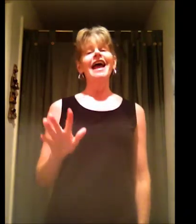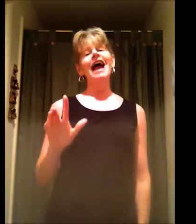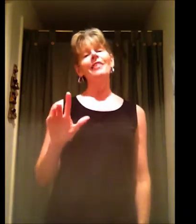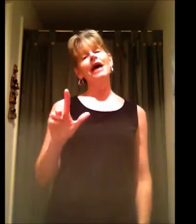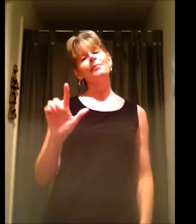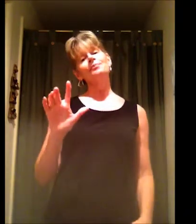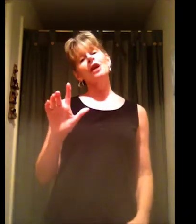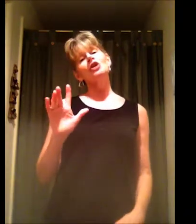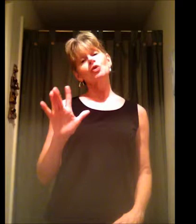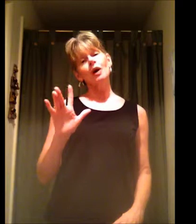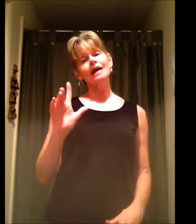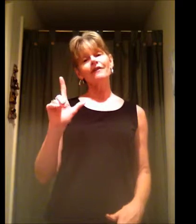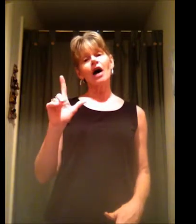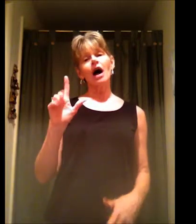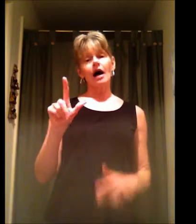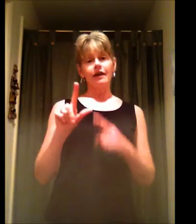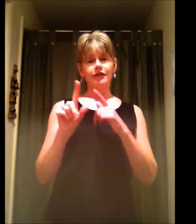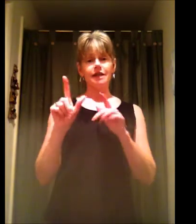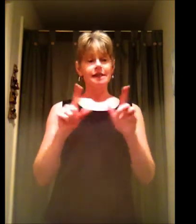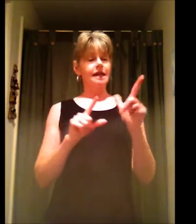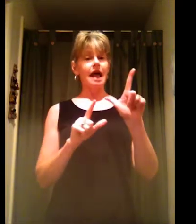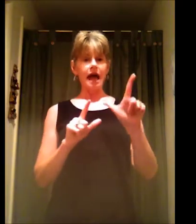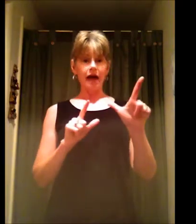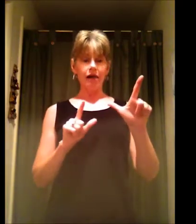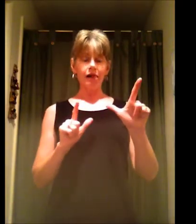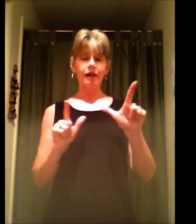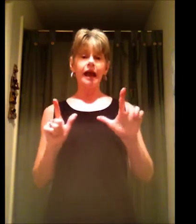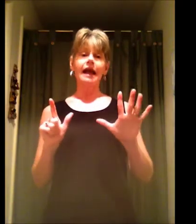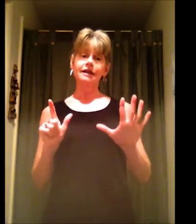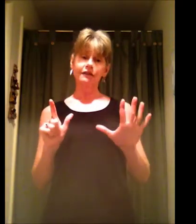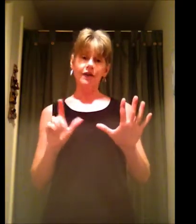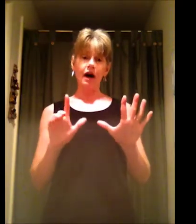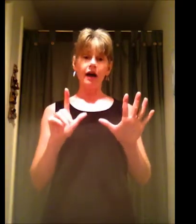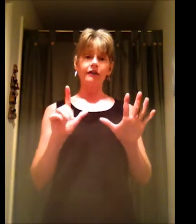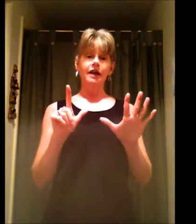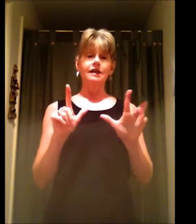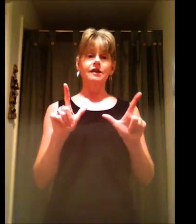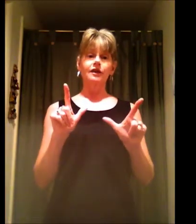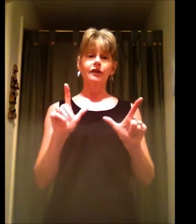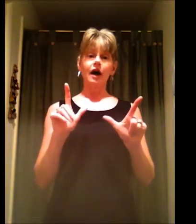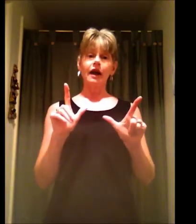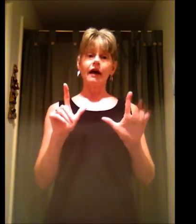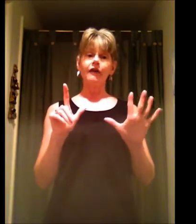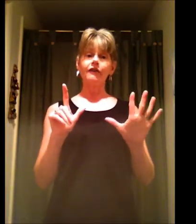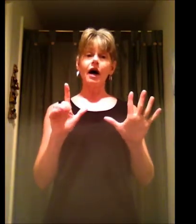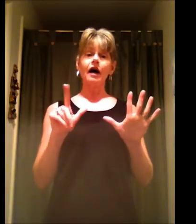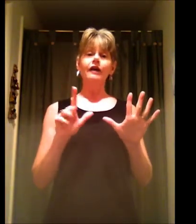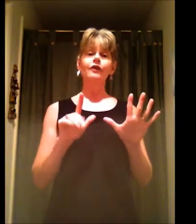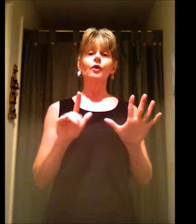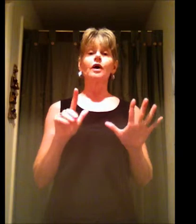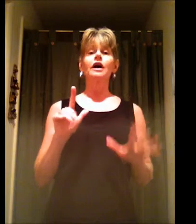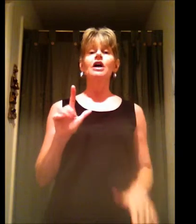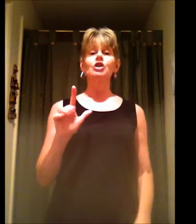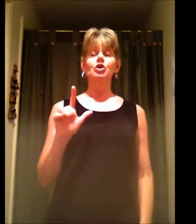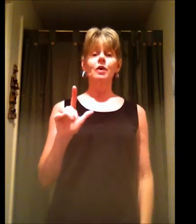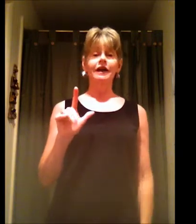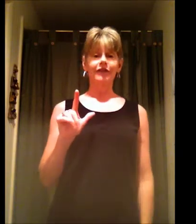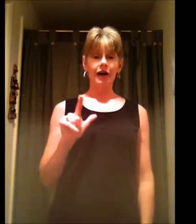and then 25 is an L and a 5. So you've got L5 or